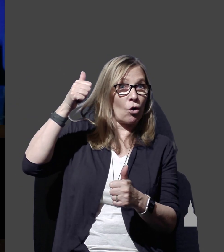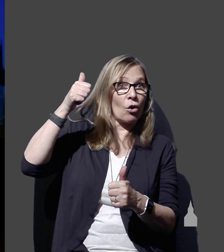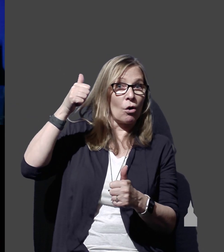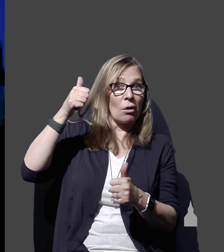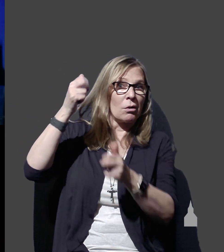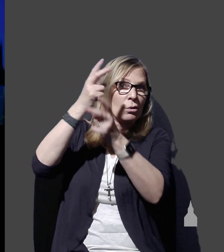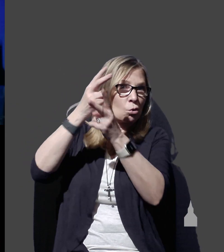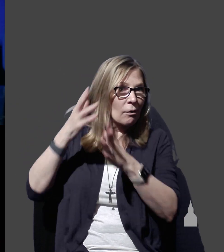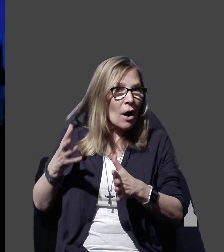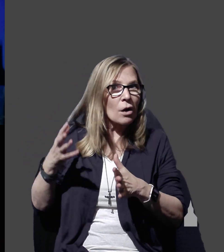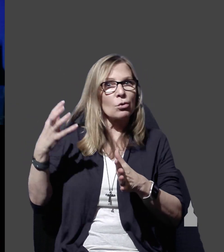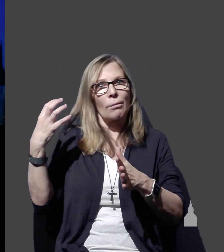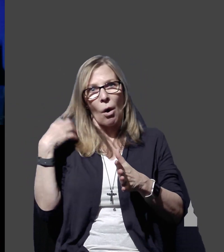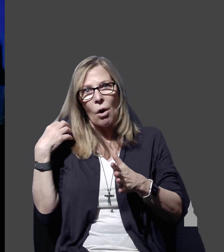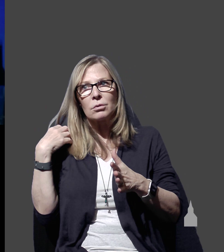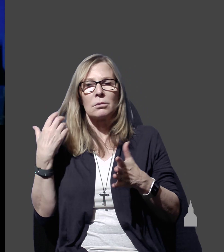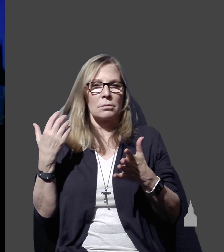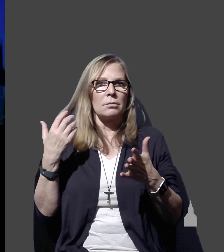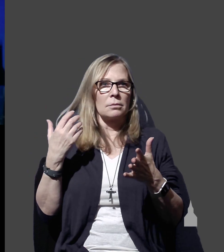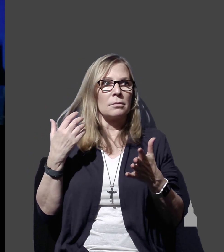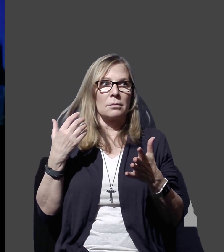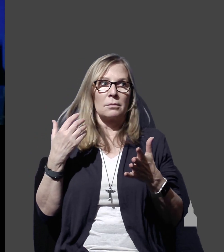as a supervisor, as a boss,